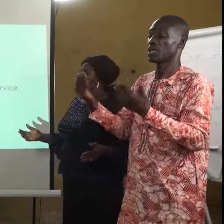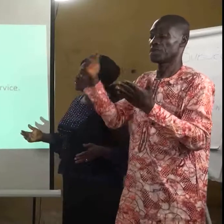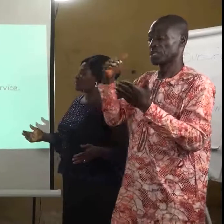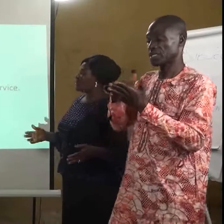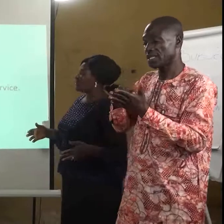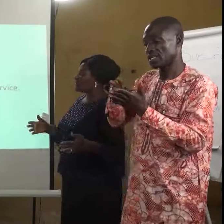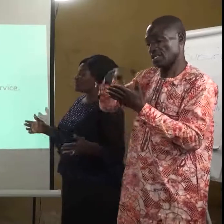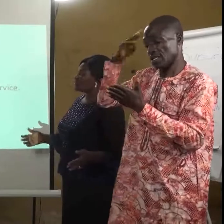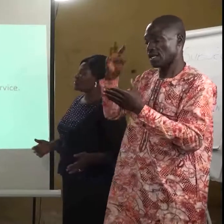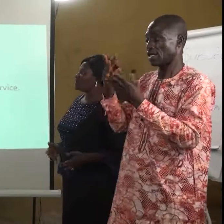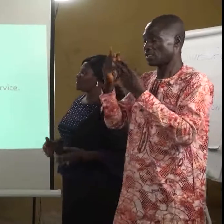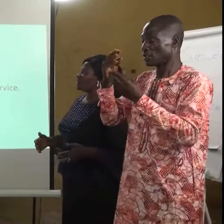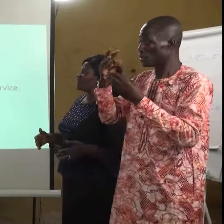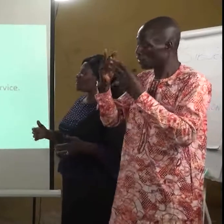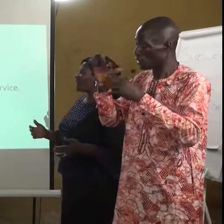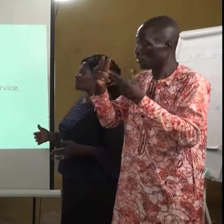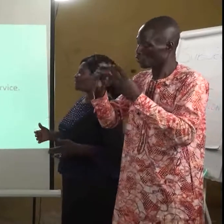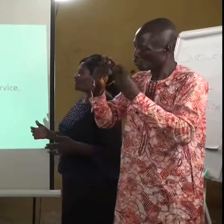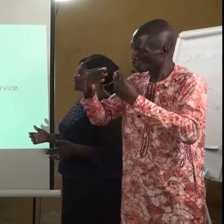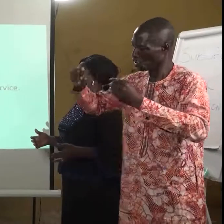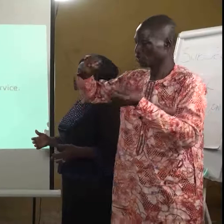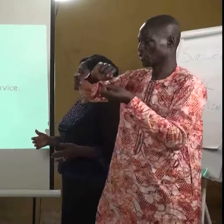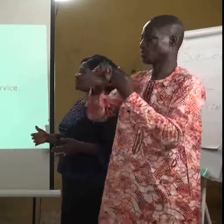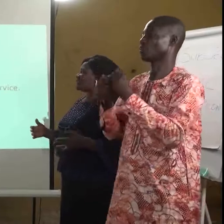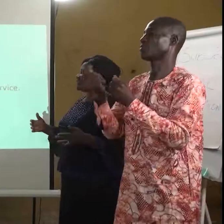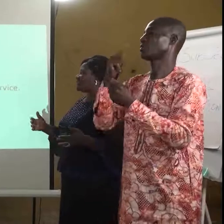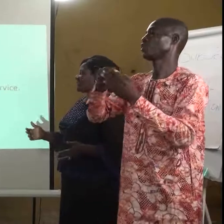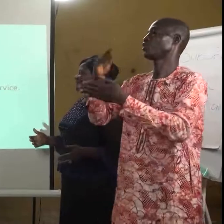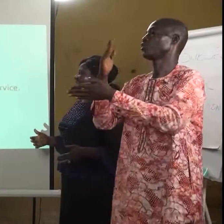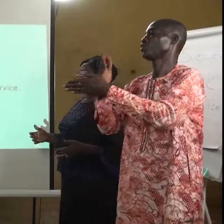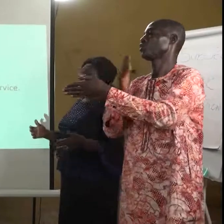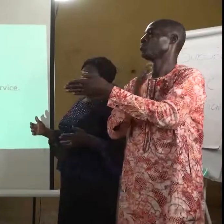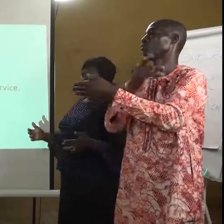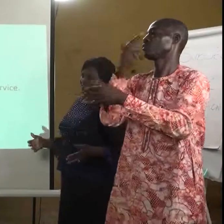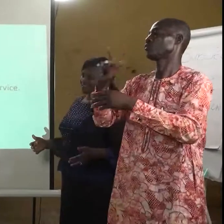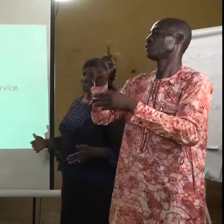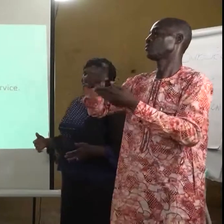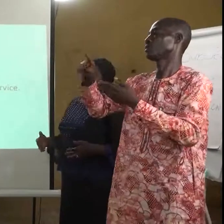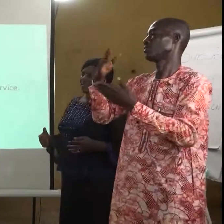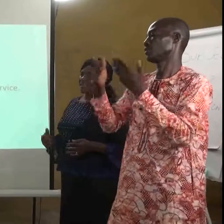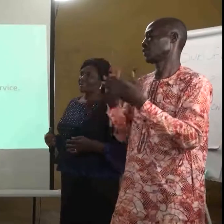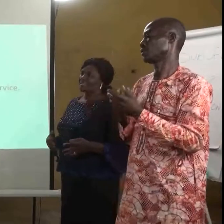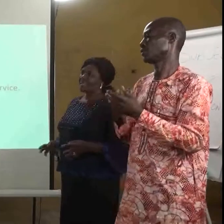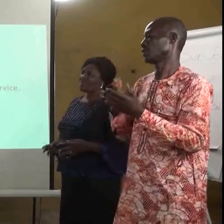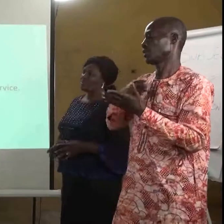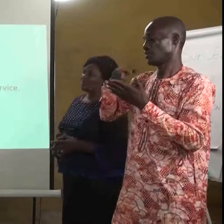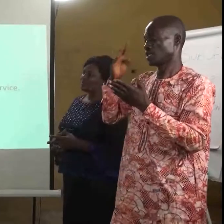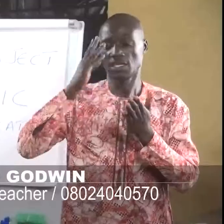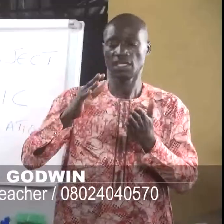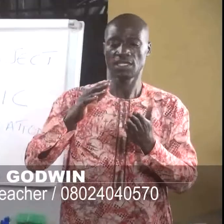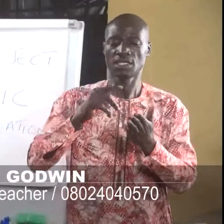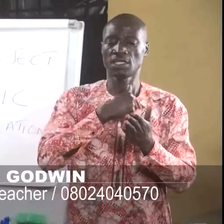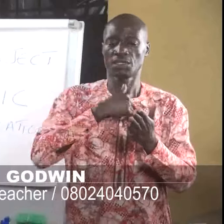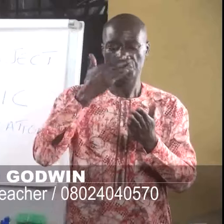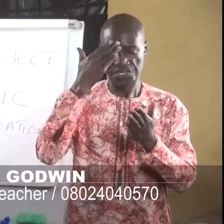up with solution. We provide solution on the ways of improving the public service. My learners, I know